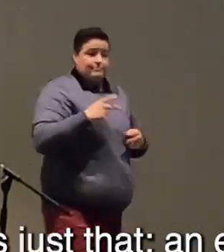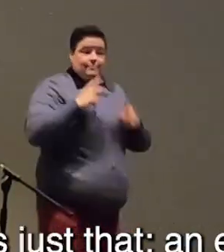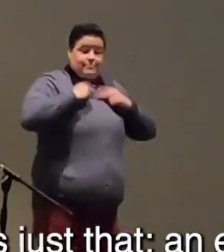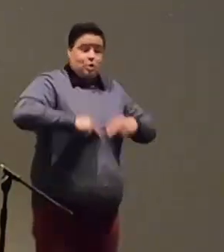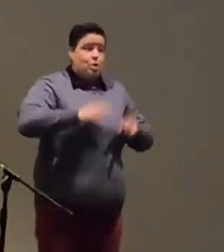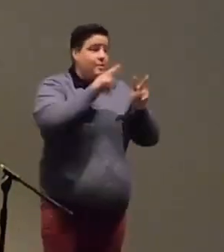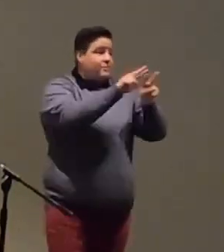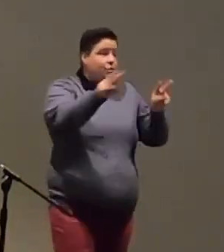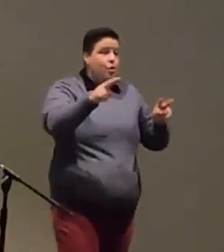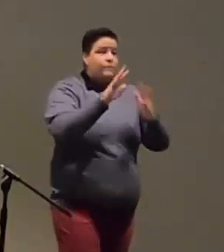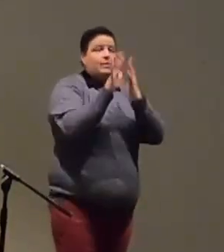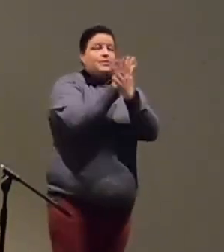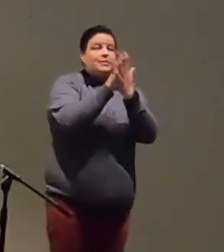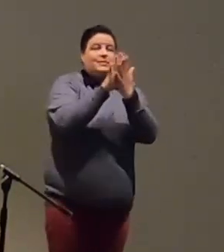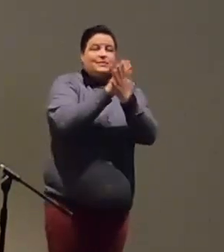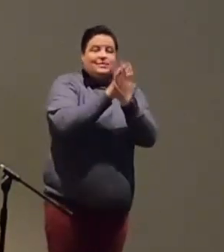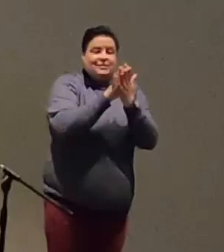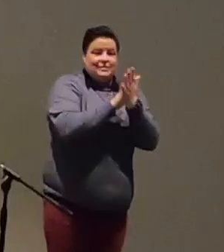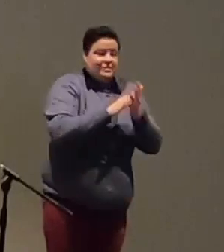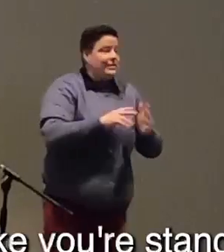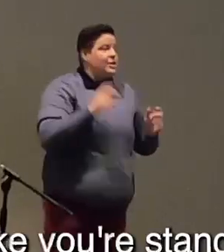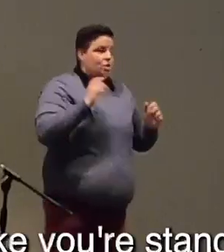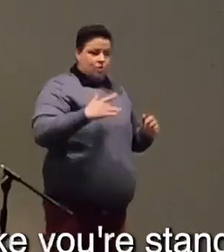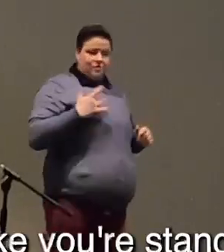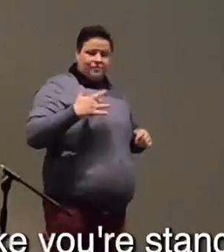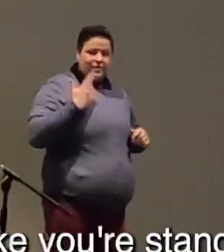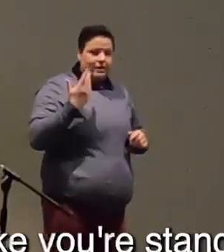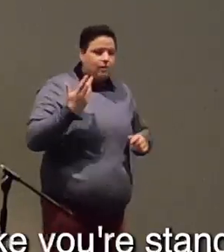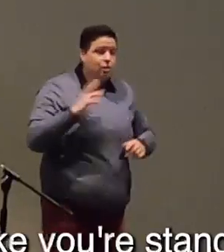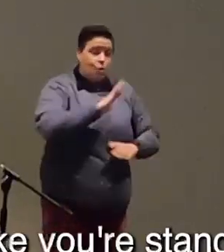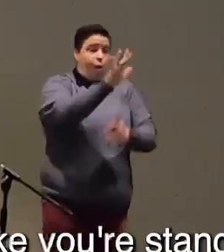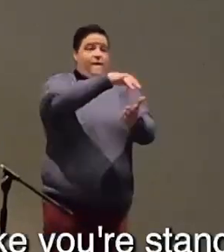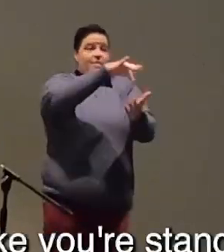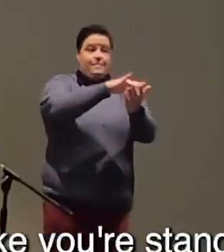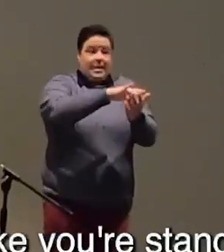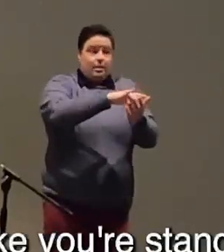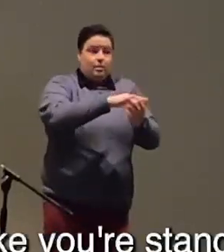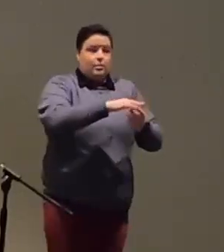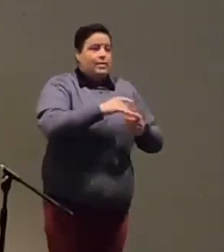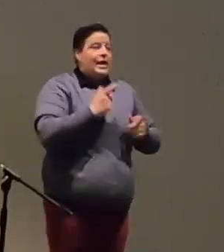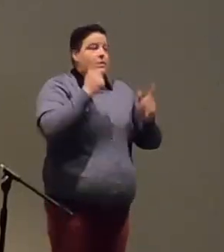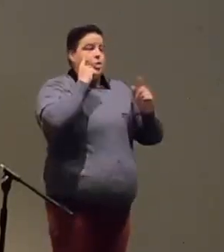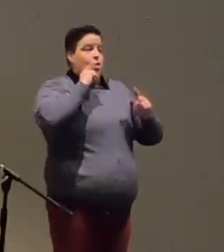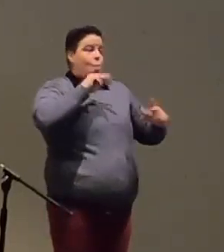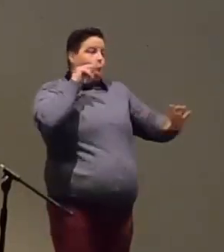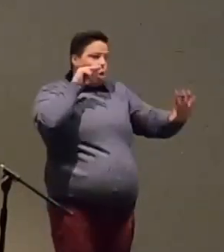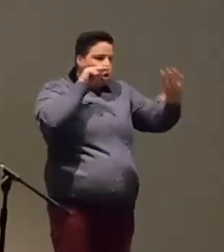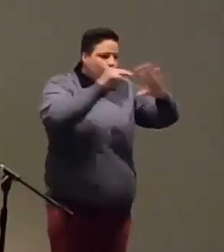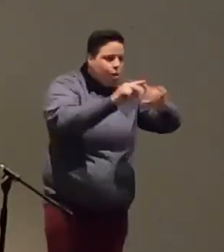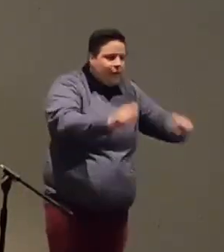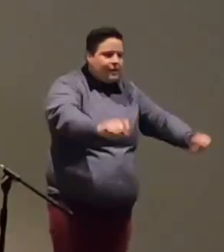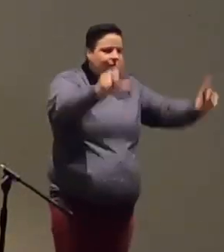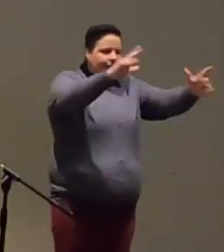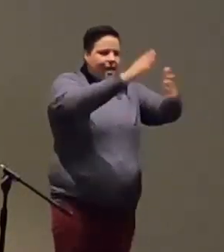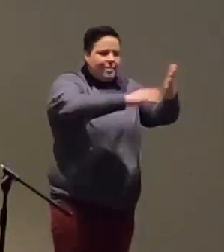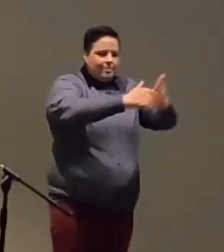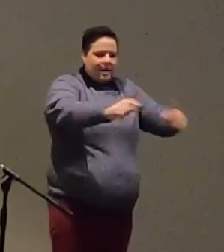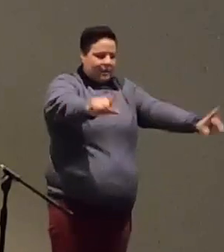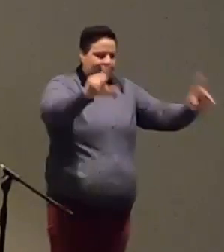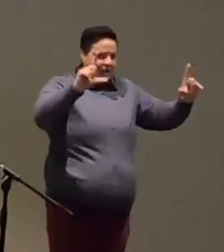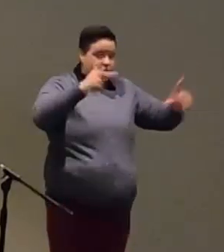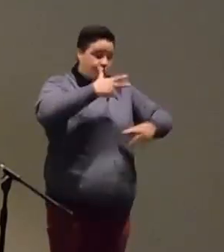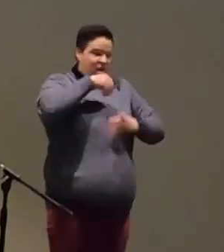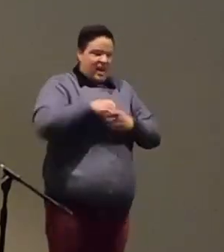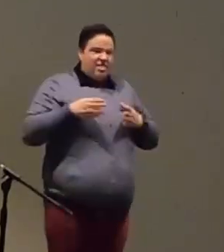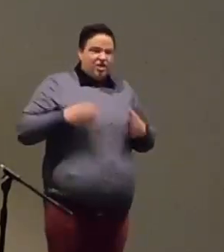street. Lux has positioned it so that you feel like you're standing just outside of the painting, looking in. In the front